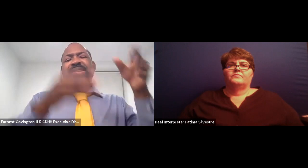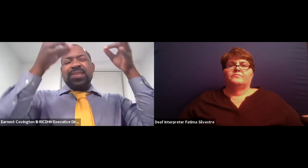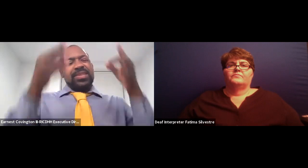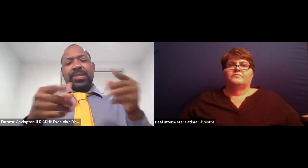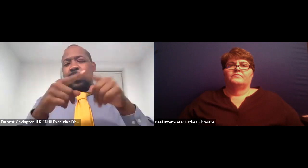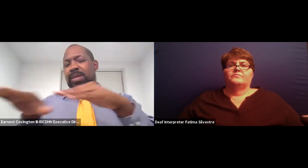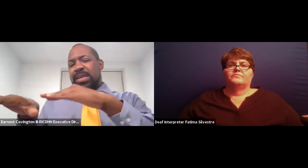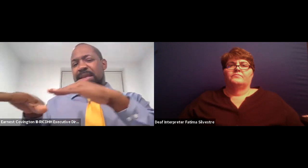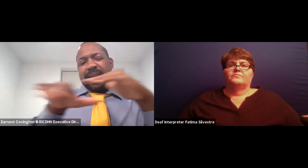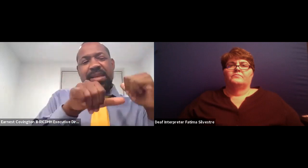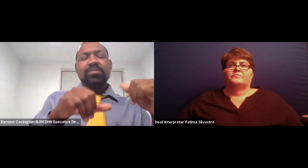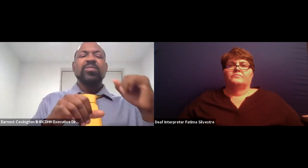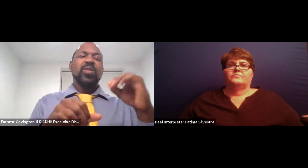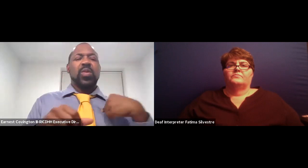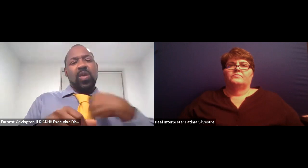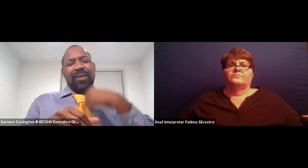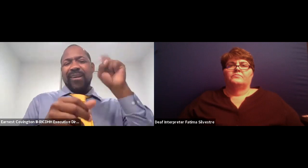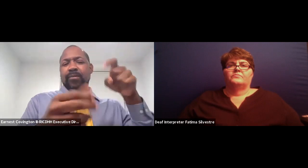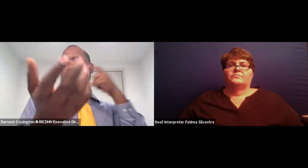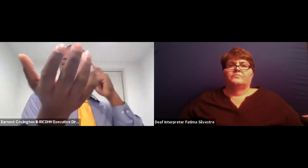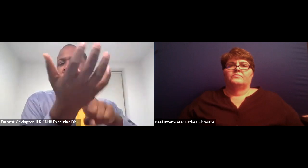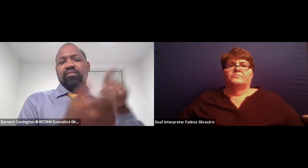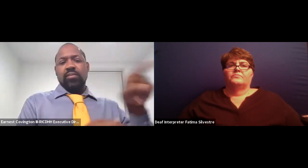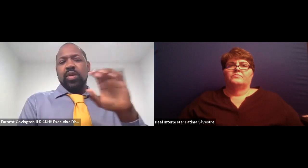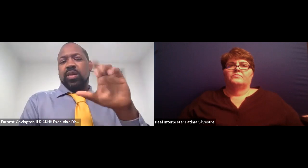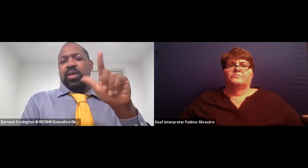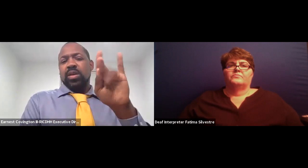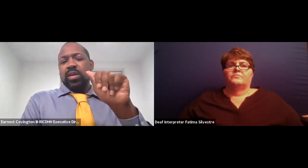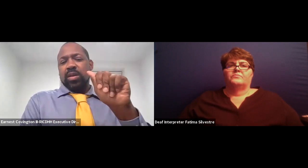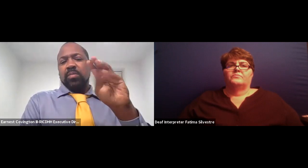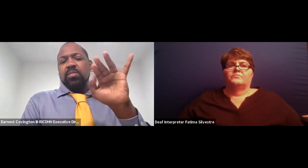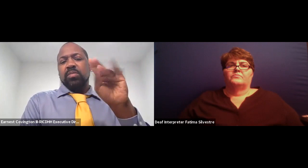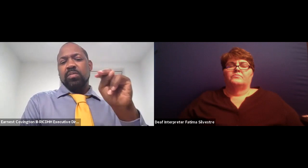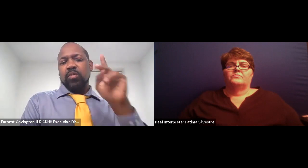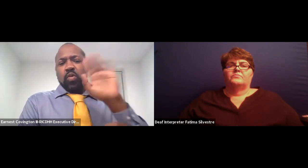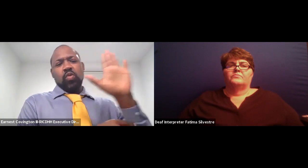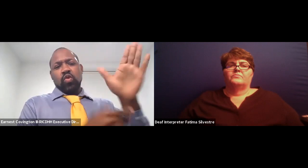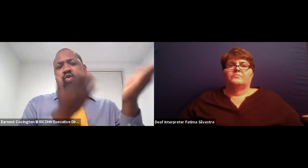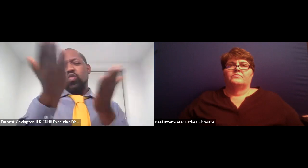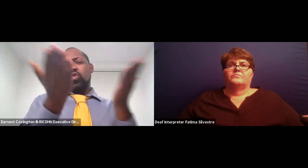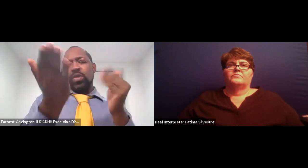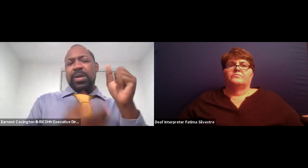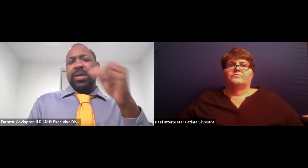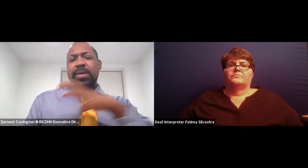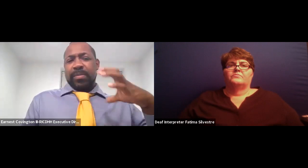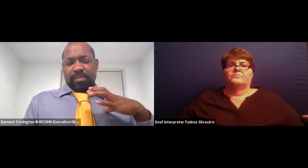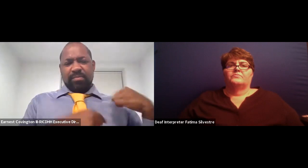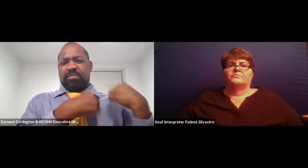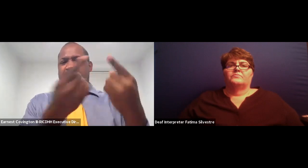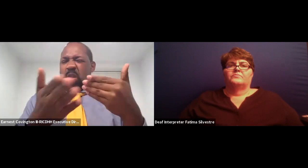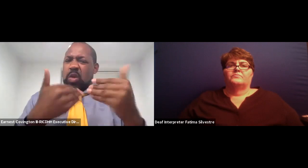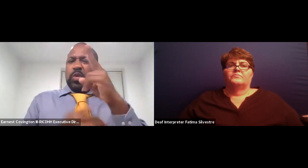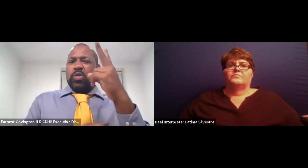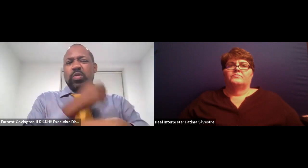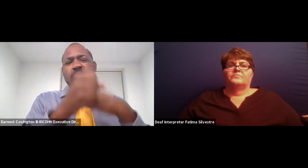relate. She too had many conflicting commitments and had to leave us. But we want to thank Claudia for her